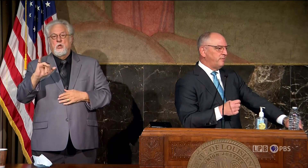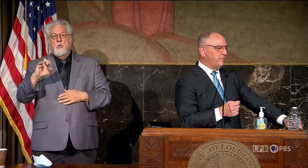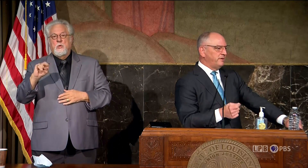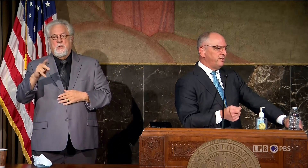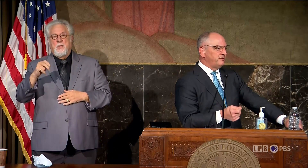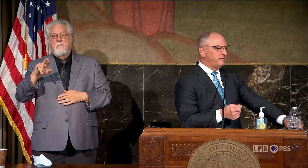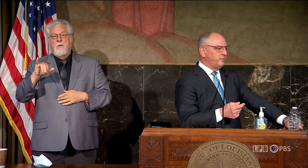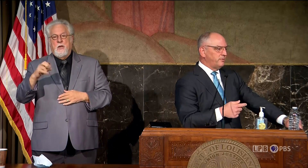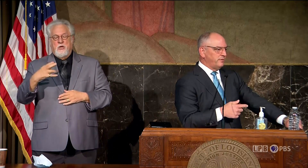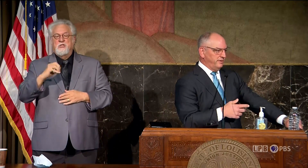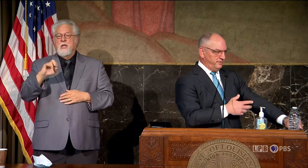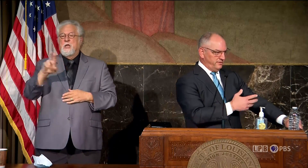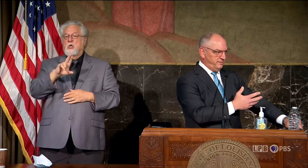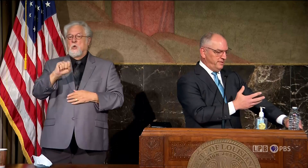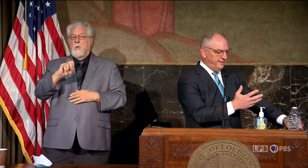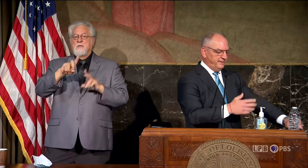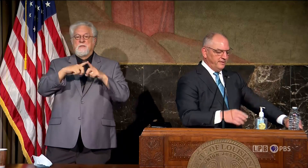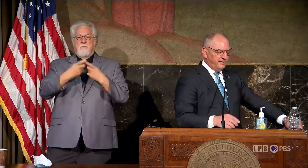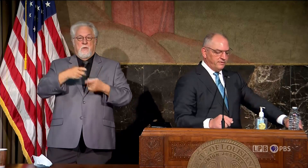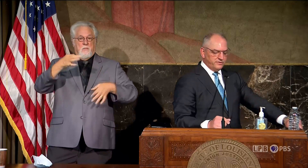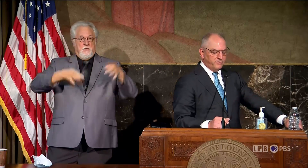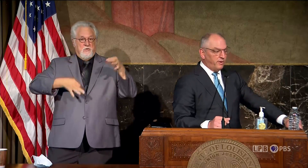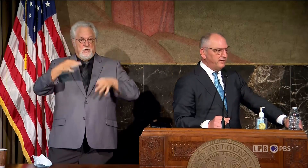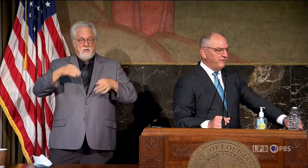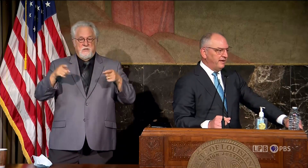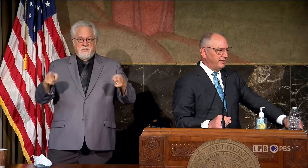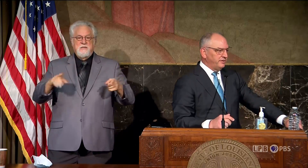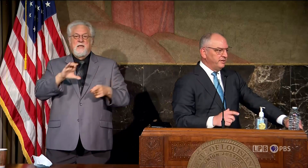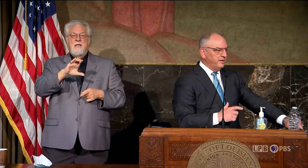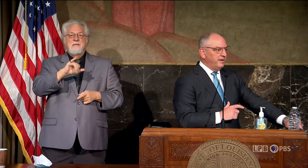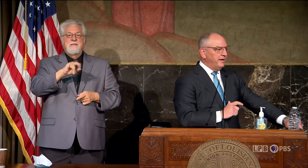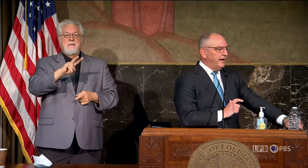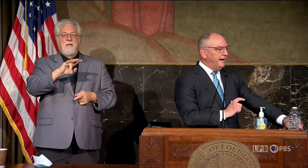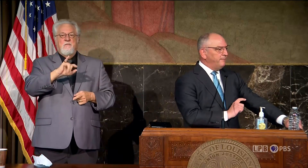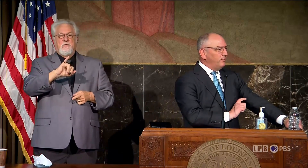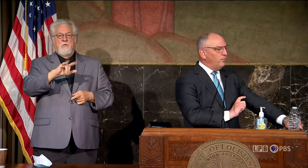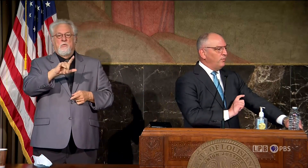U.S. Department of Justice with this, for a civil rights violation,